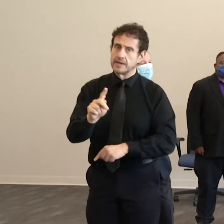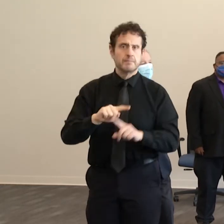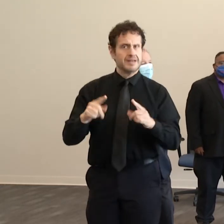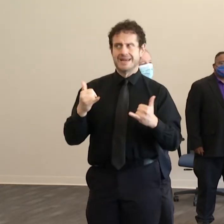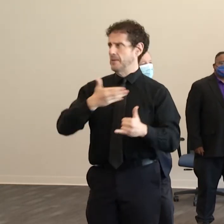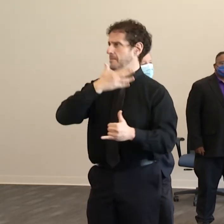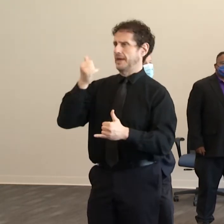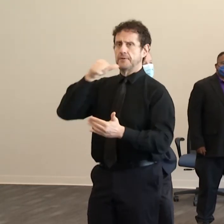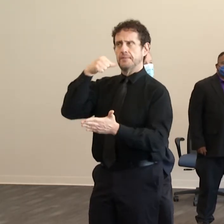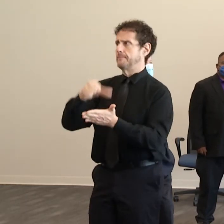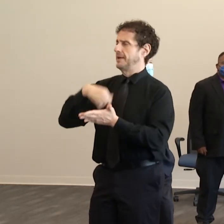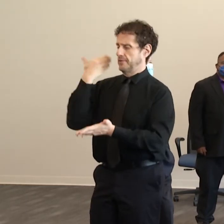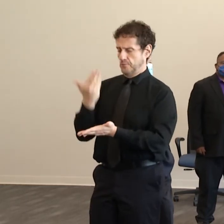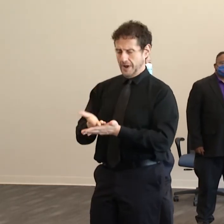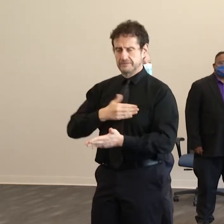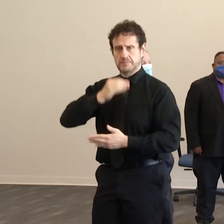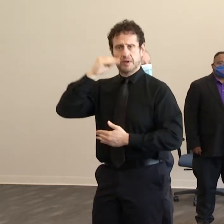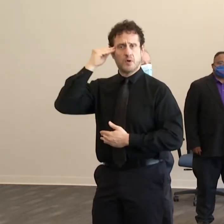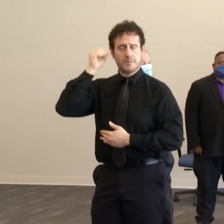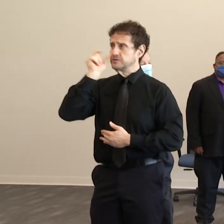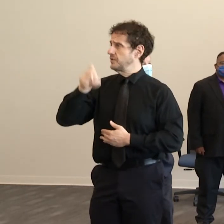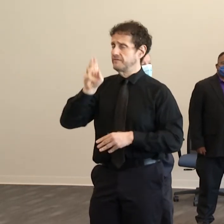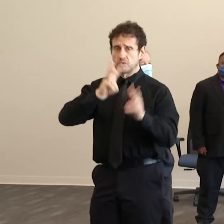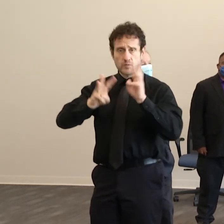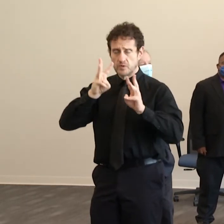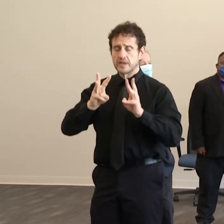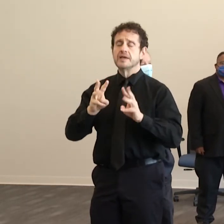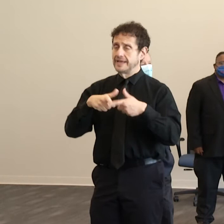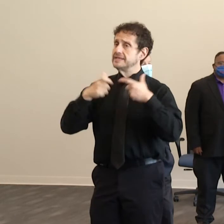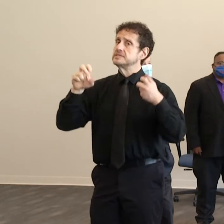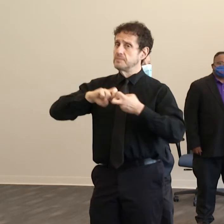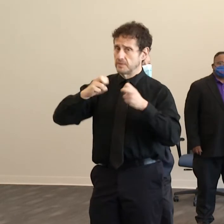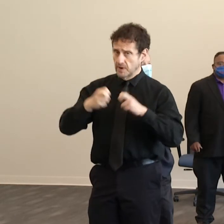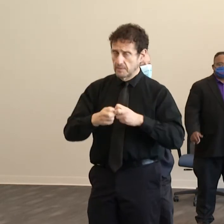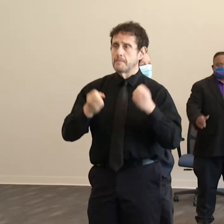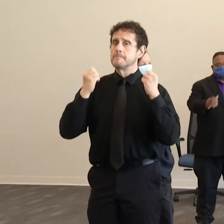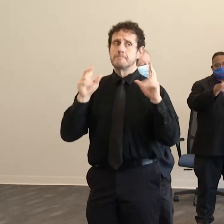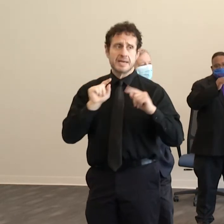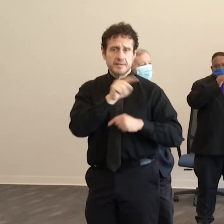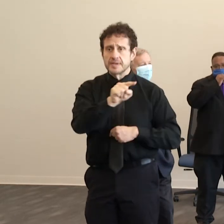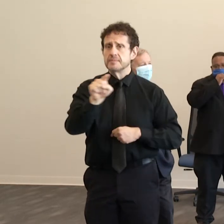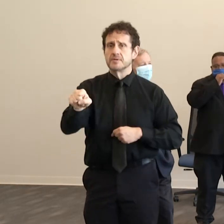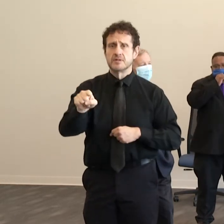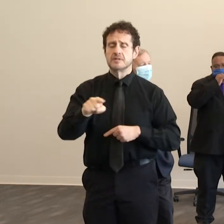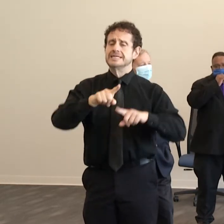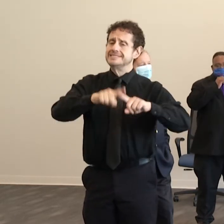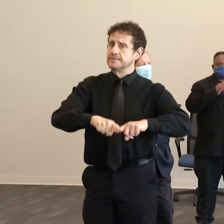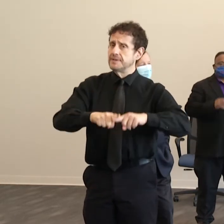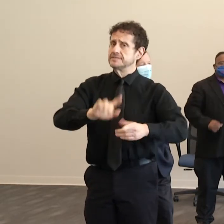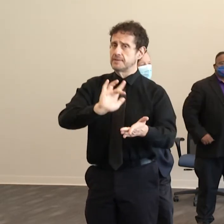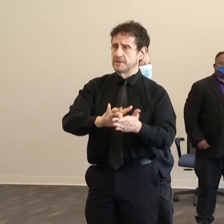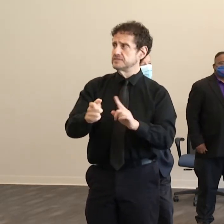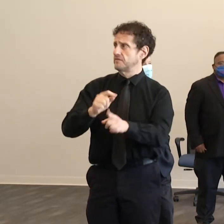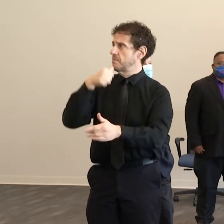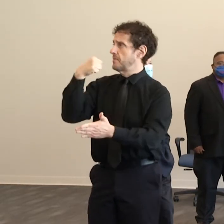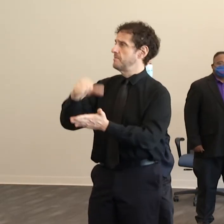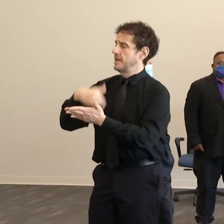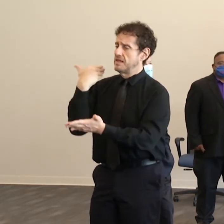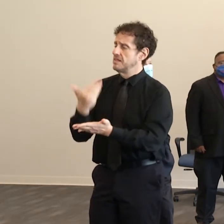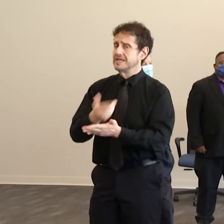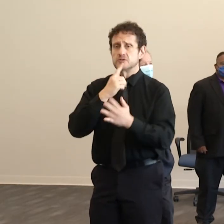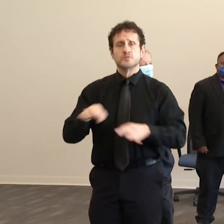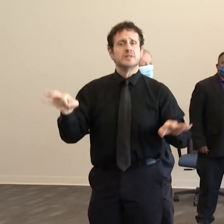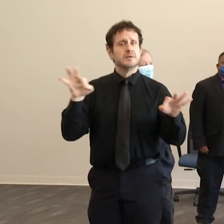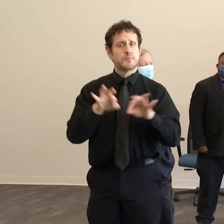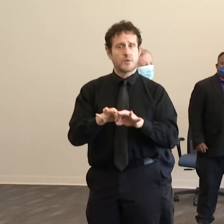about it. So it's a big problem. It's a lot of people that does get medication through the mail, and it's so important because it does save our